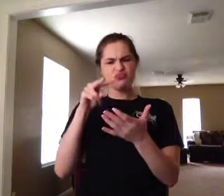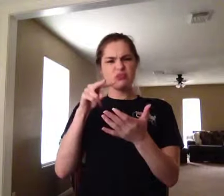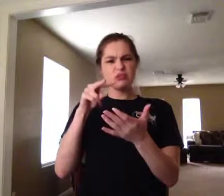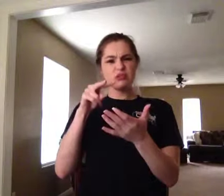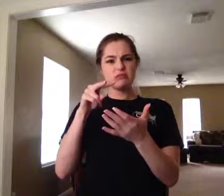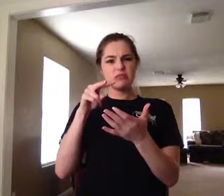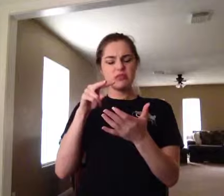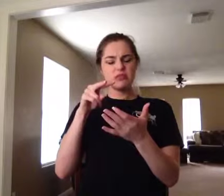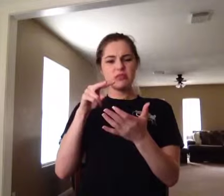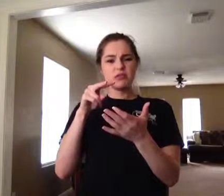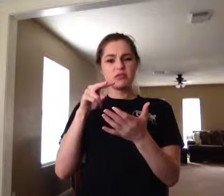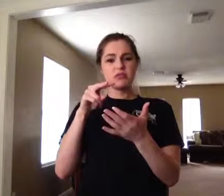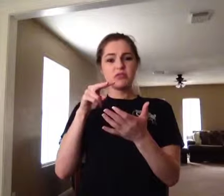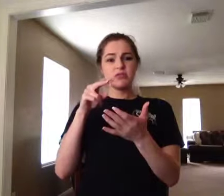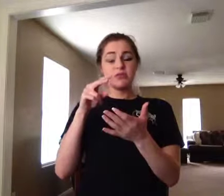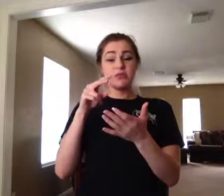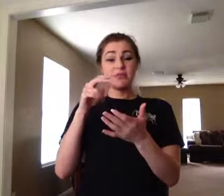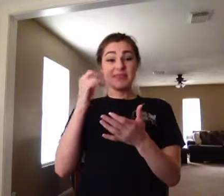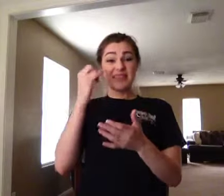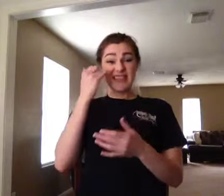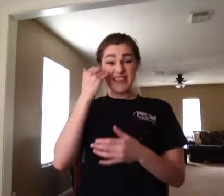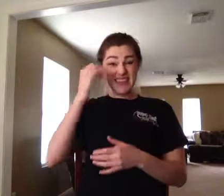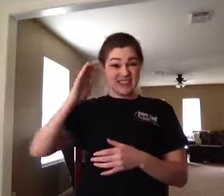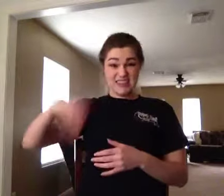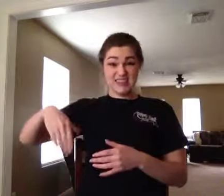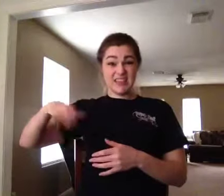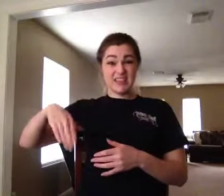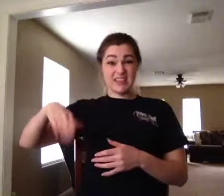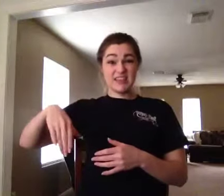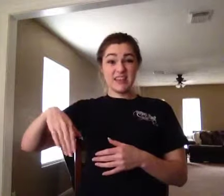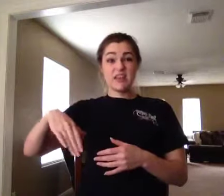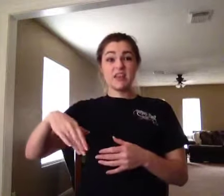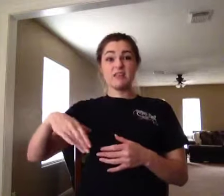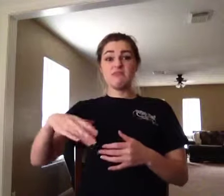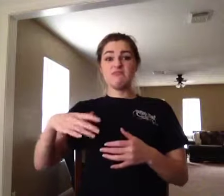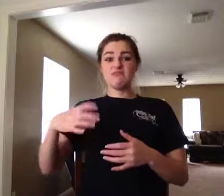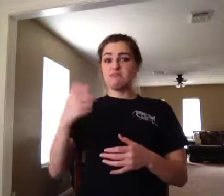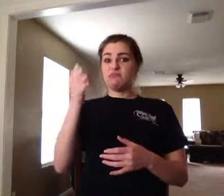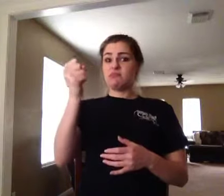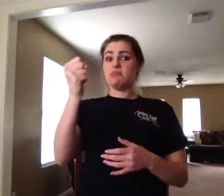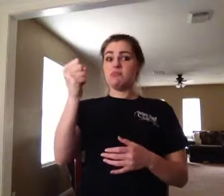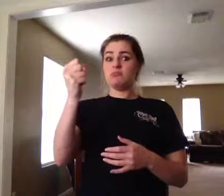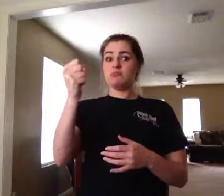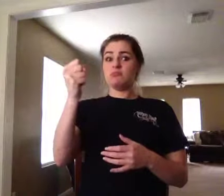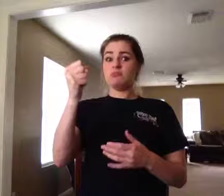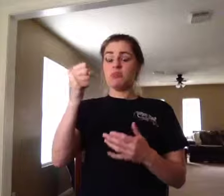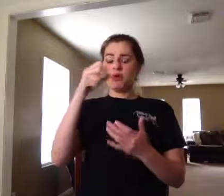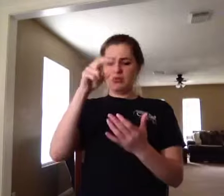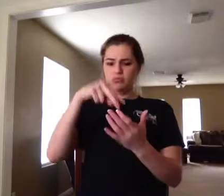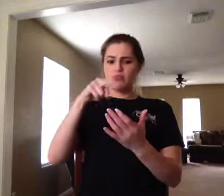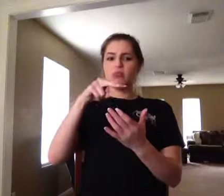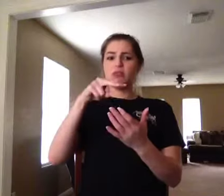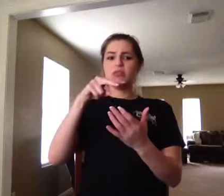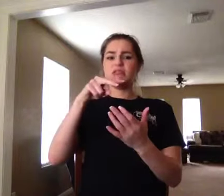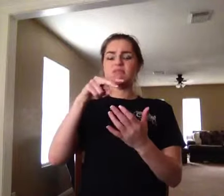back here. All right? You did it? Okay, great. Before we get started, a small